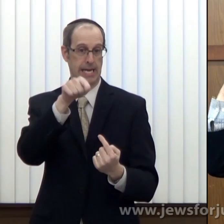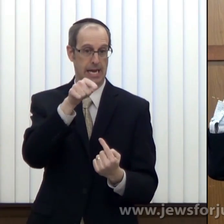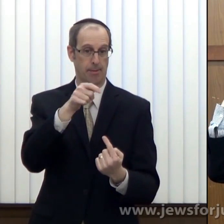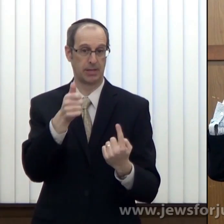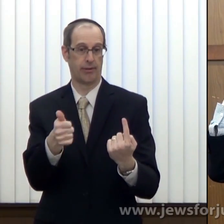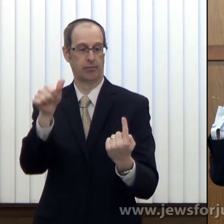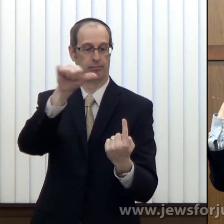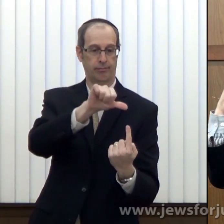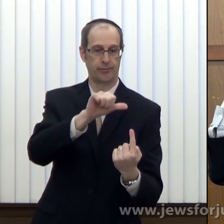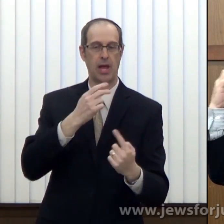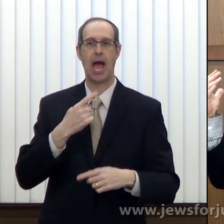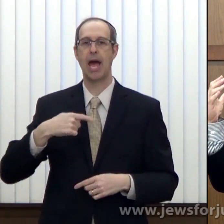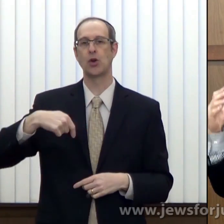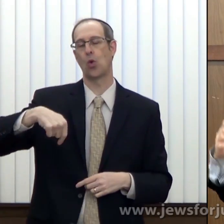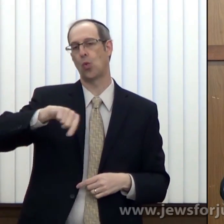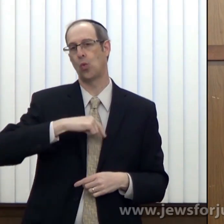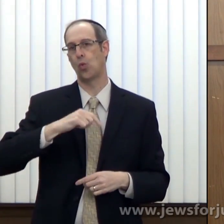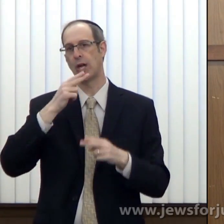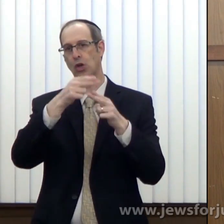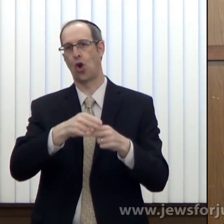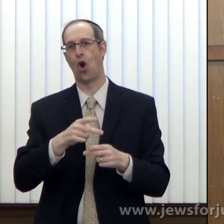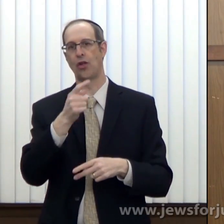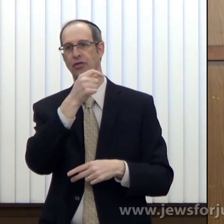that we call the Messiah?